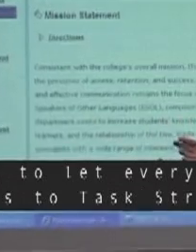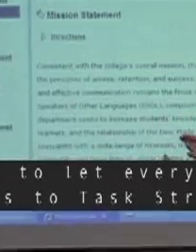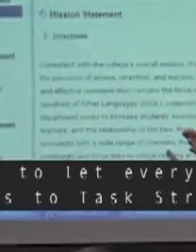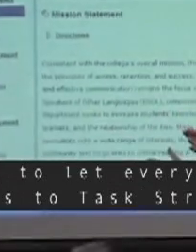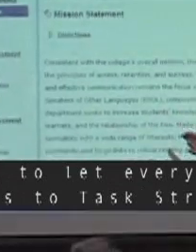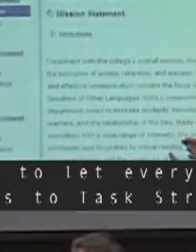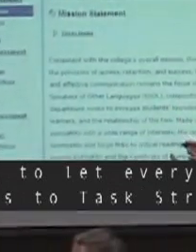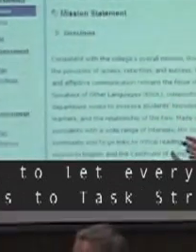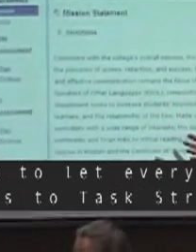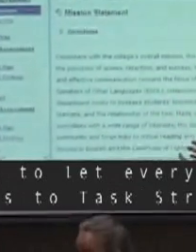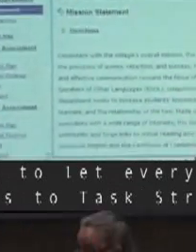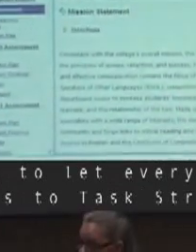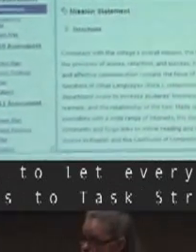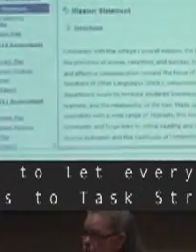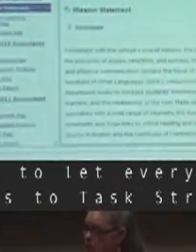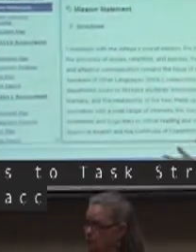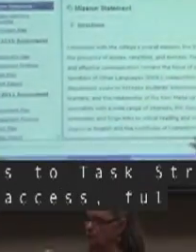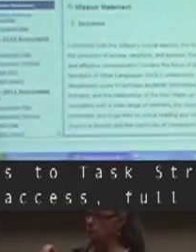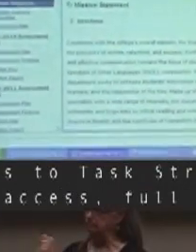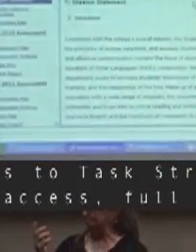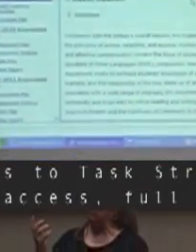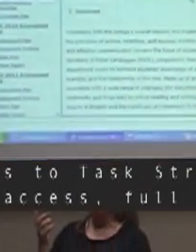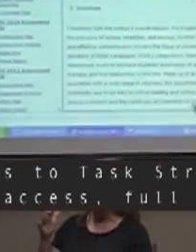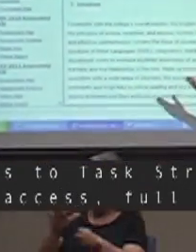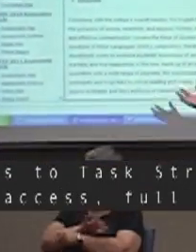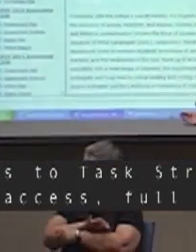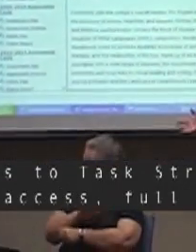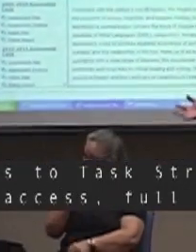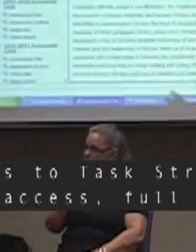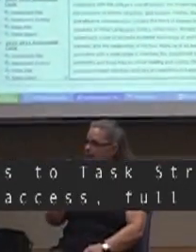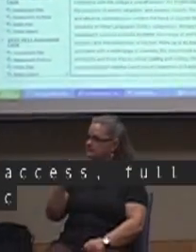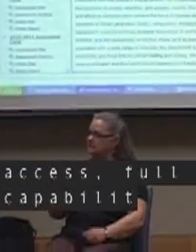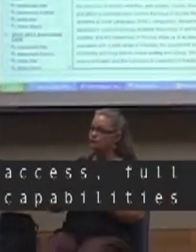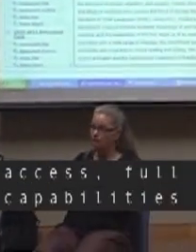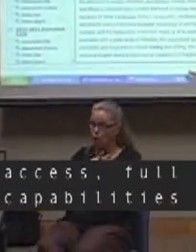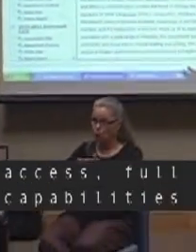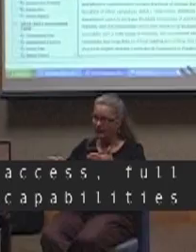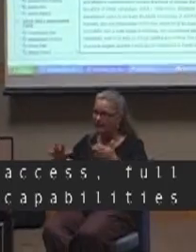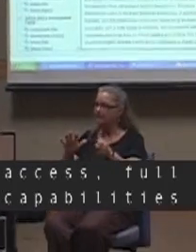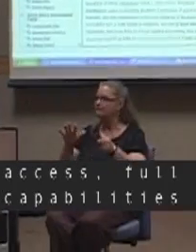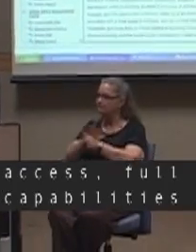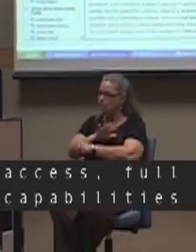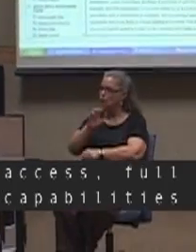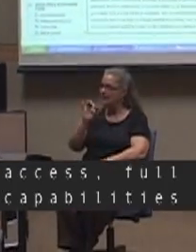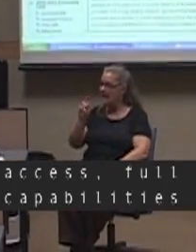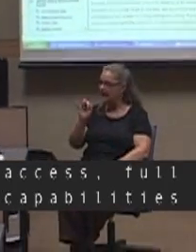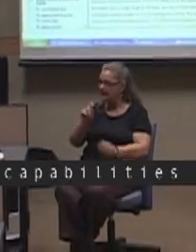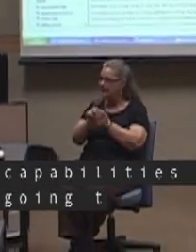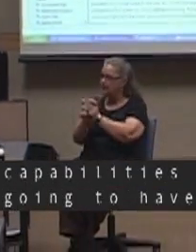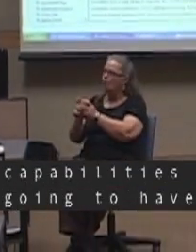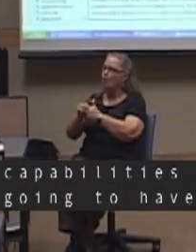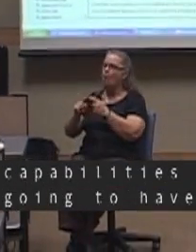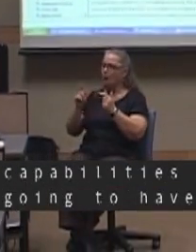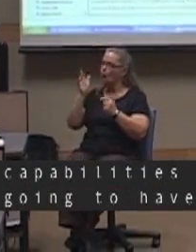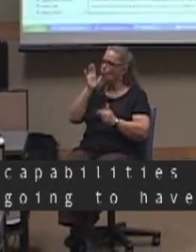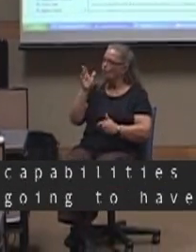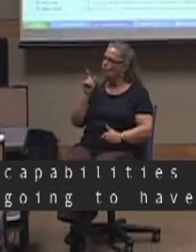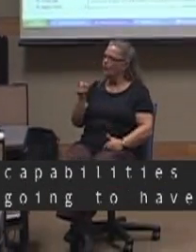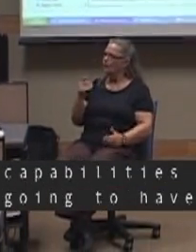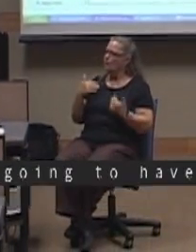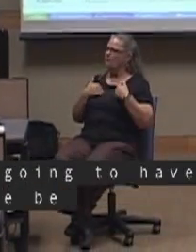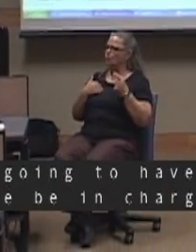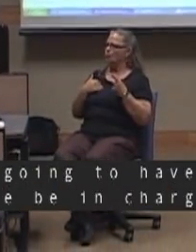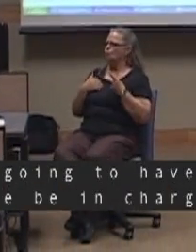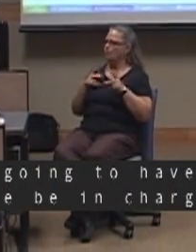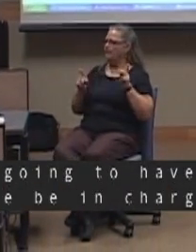access to Taskstream, full access, full read, full edit capabilities, or are you just going to have